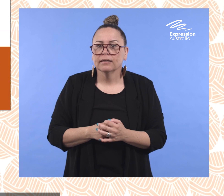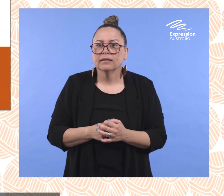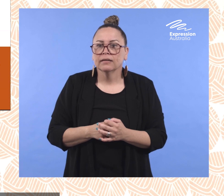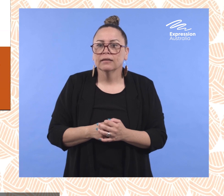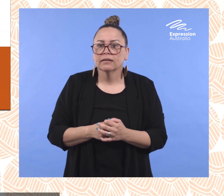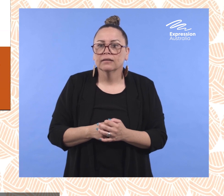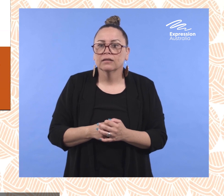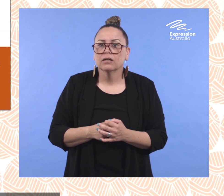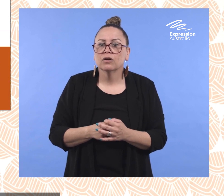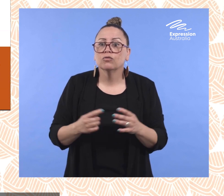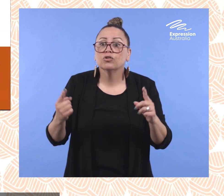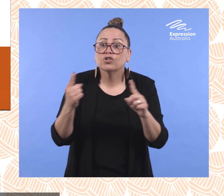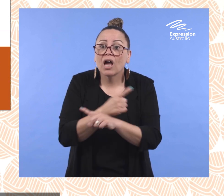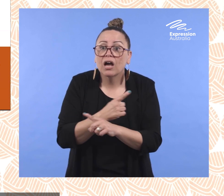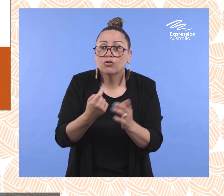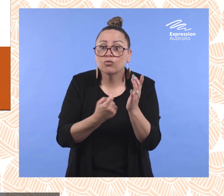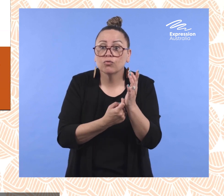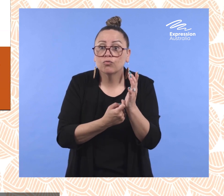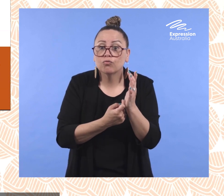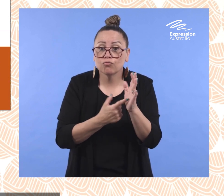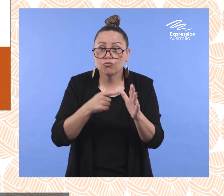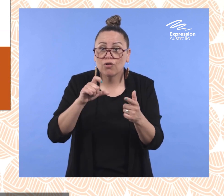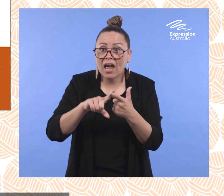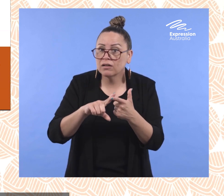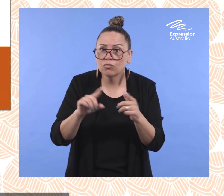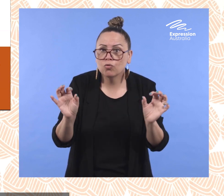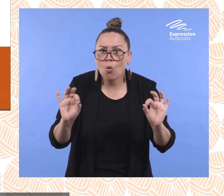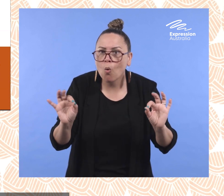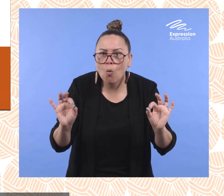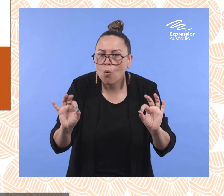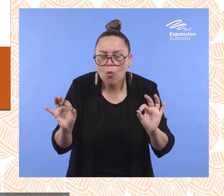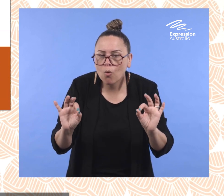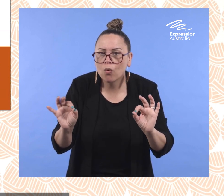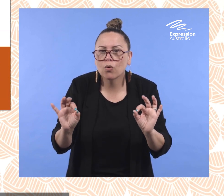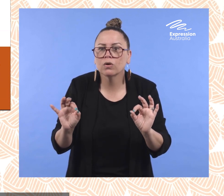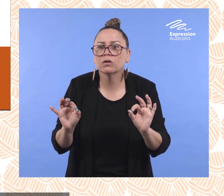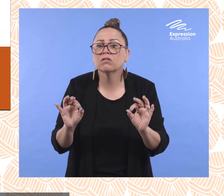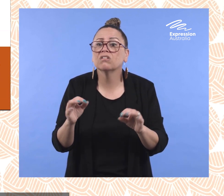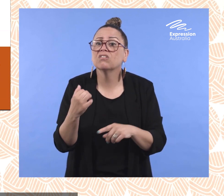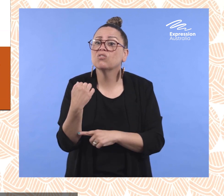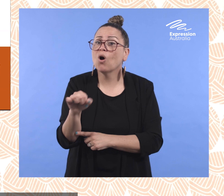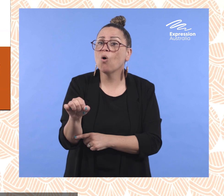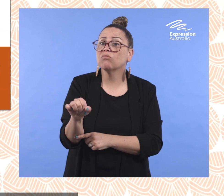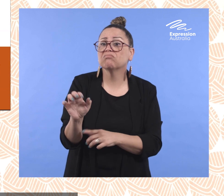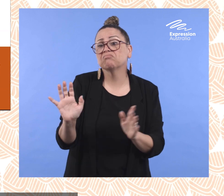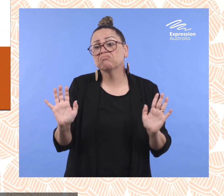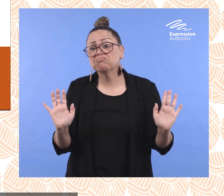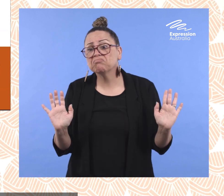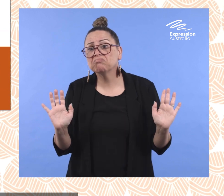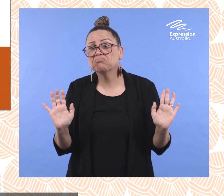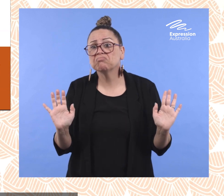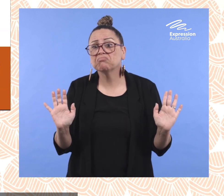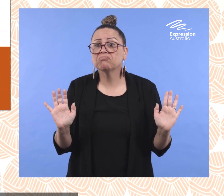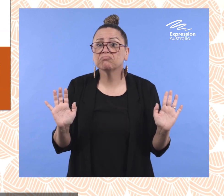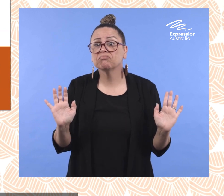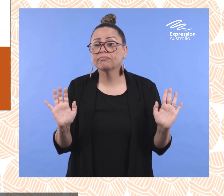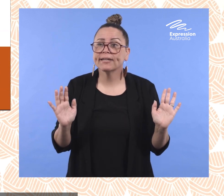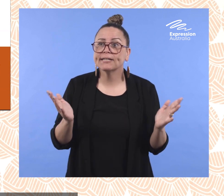changing anything about race or, you know, if you do vote no, it doesn't have a meaning